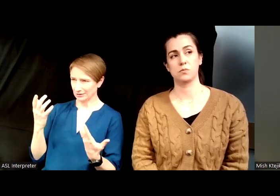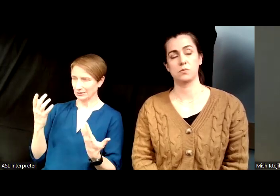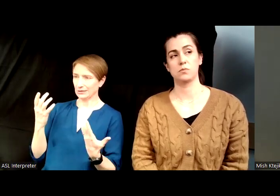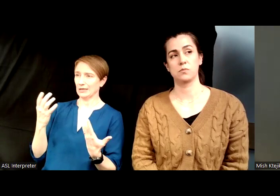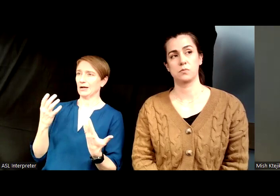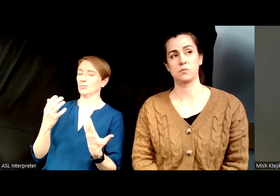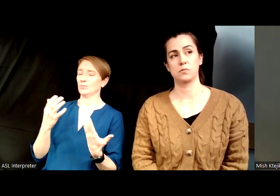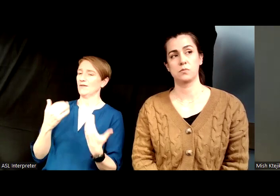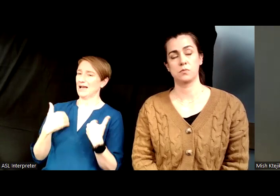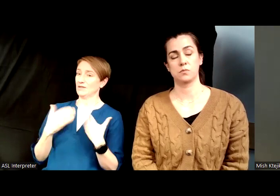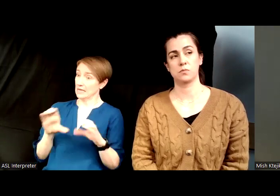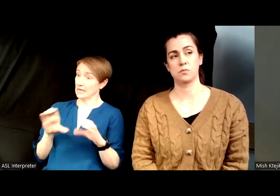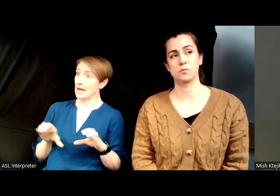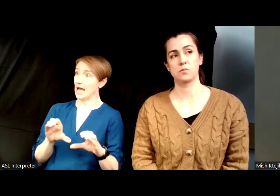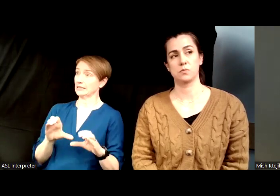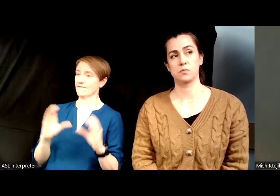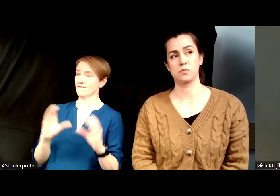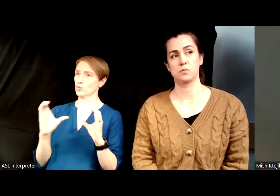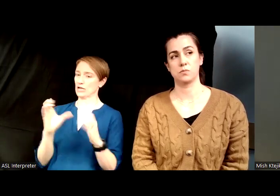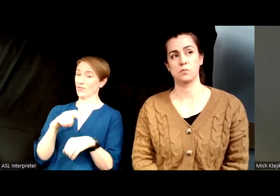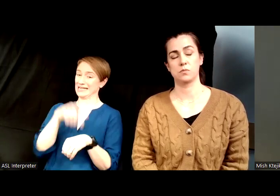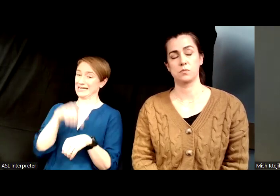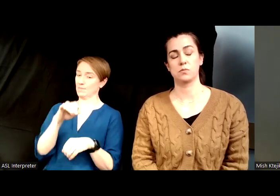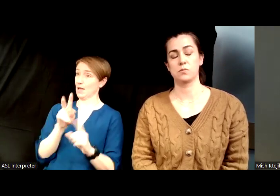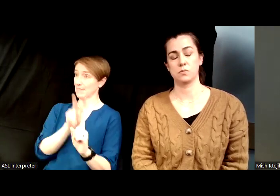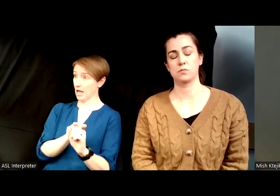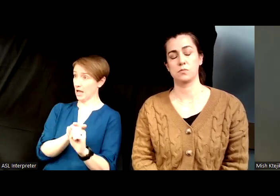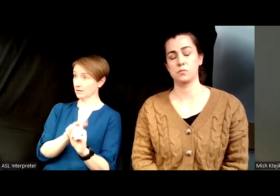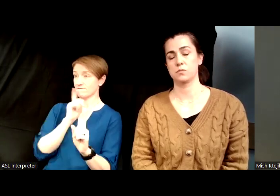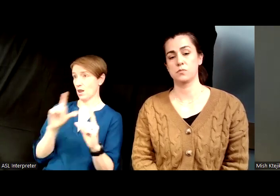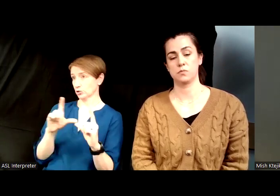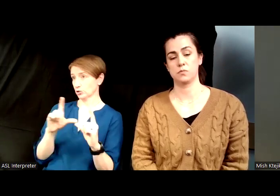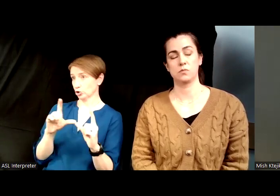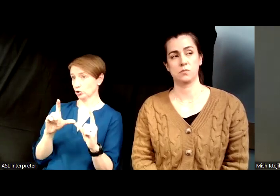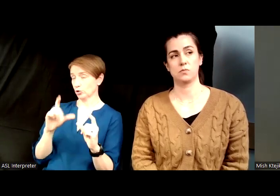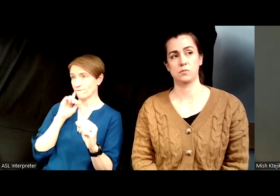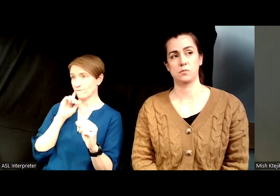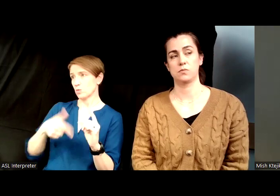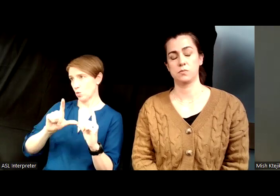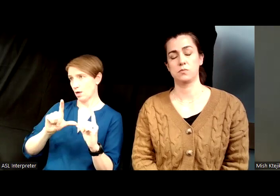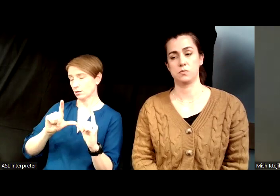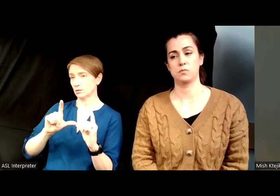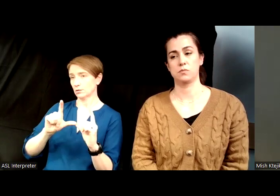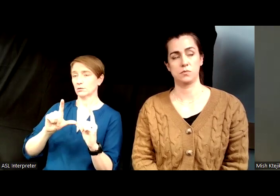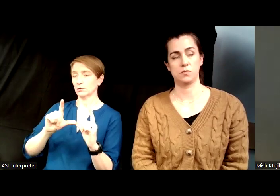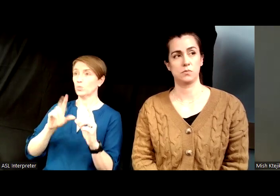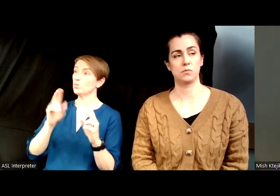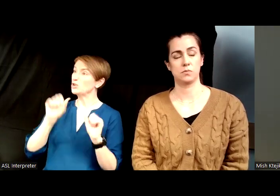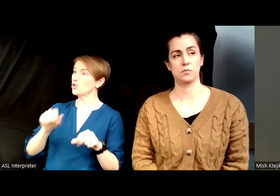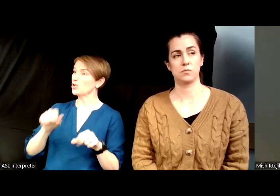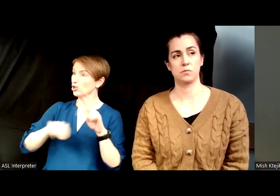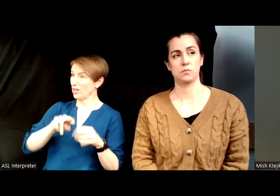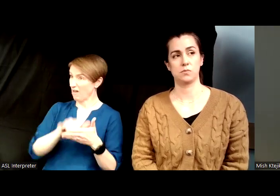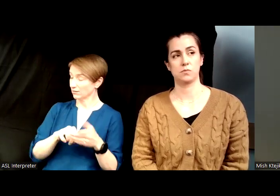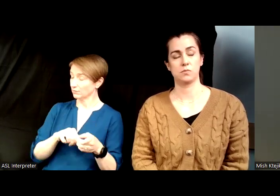being an active credential at the time they apply for licensure or renewal. Look at that.